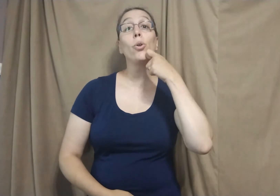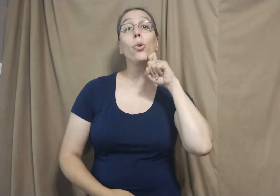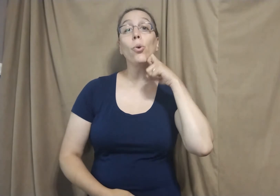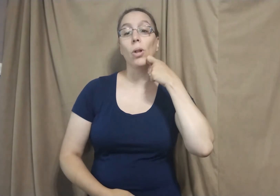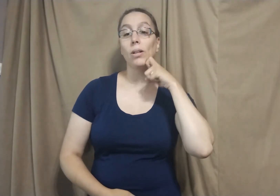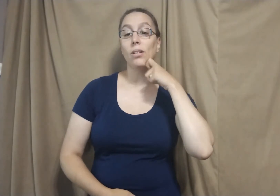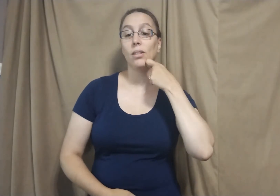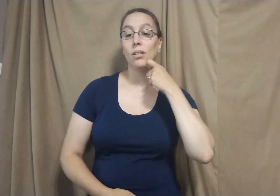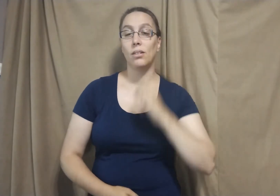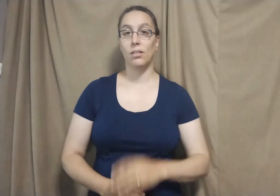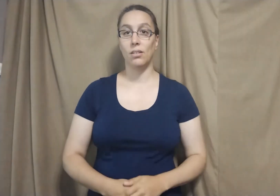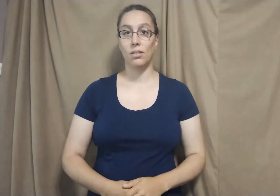cool,